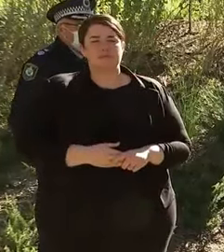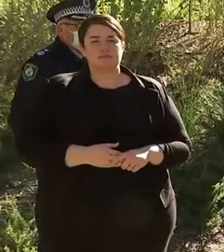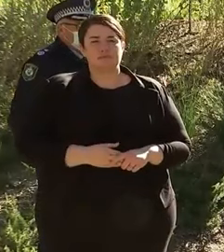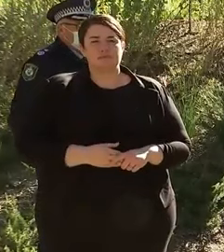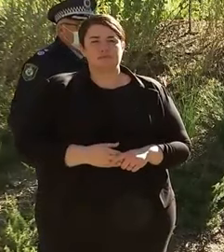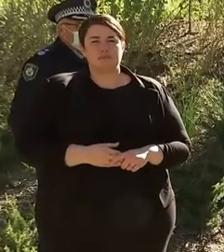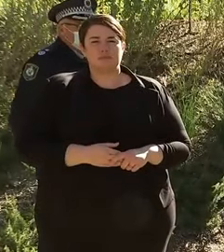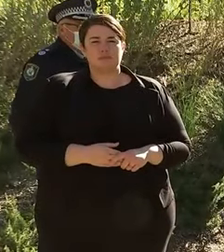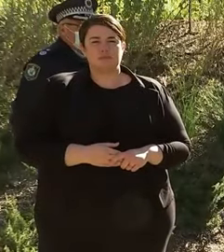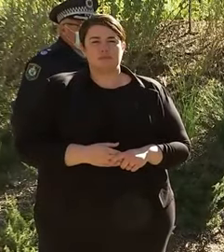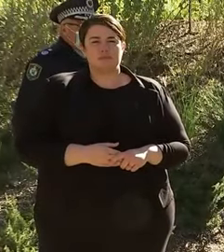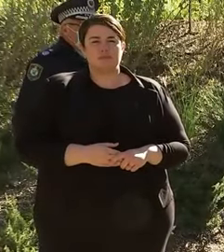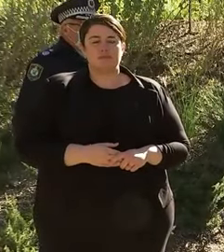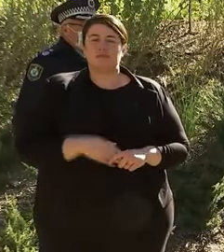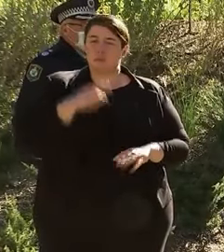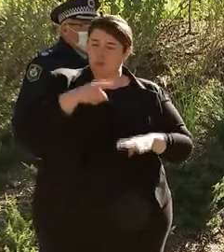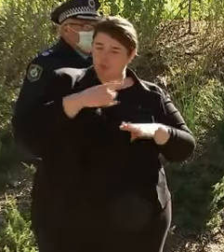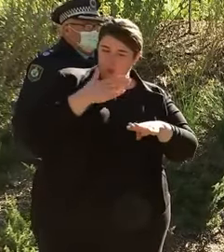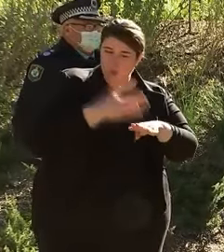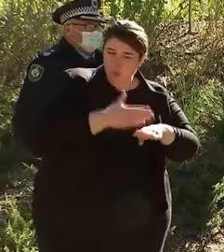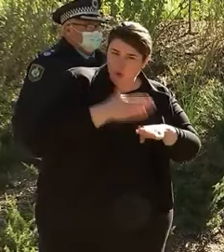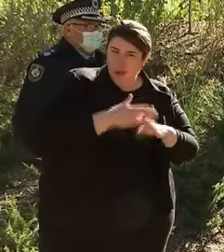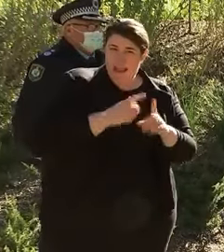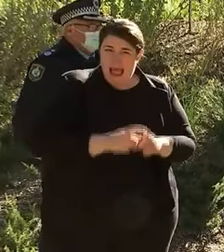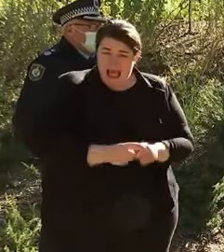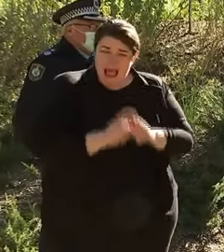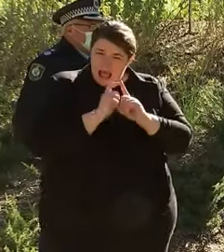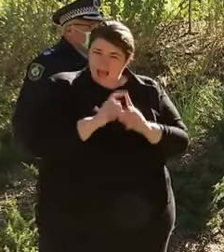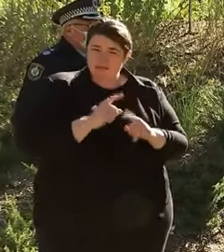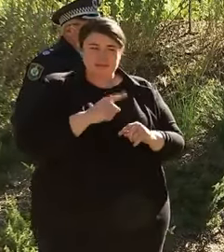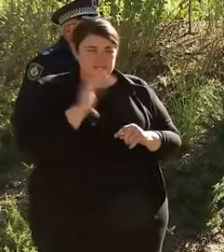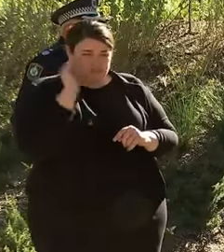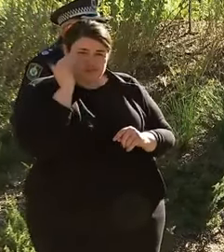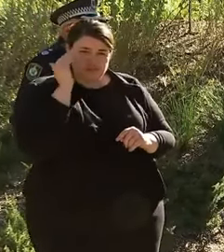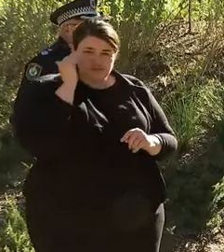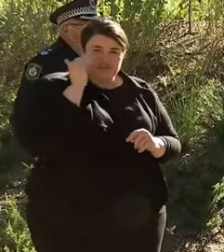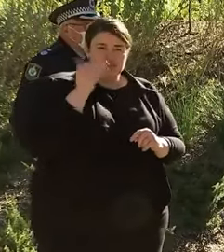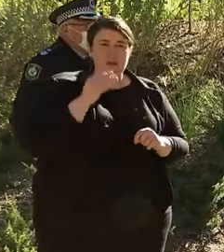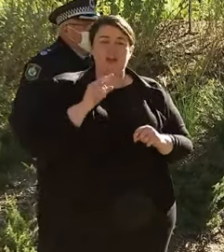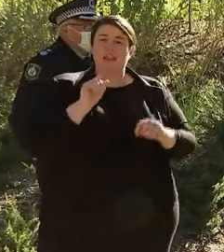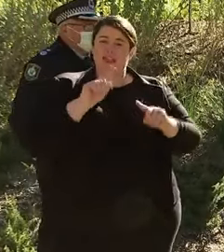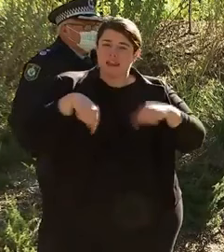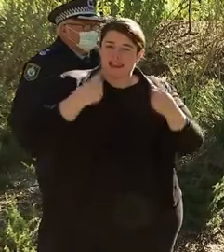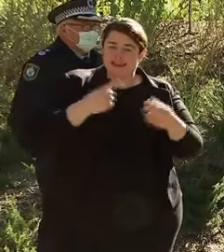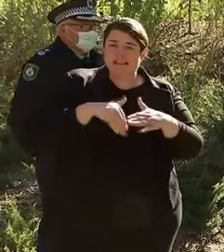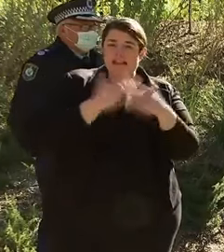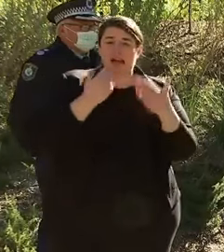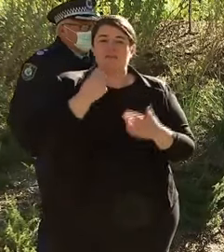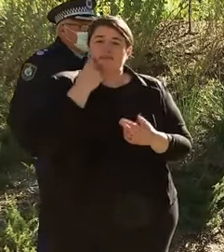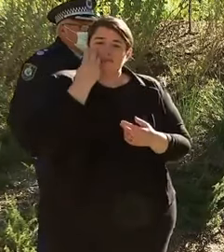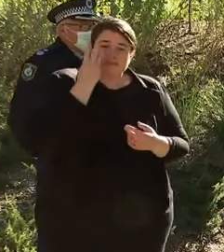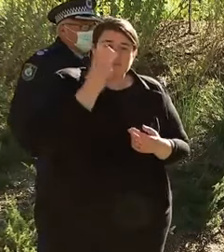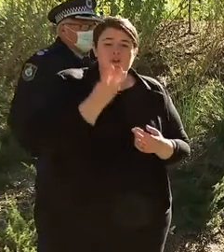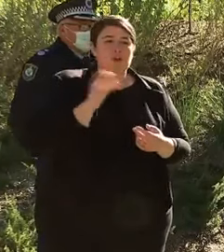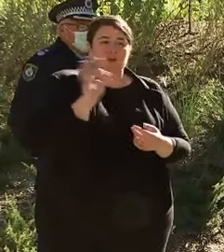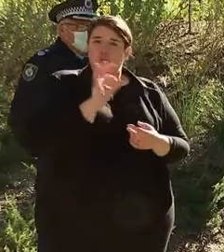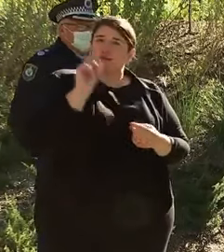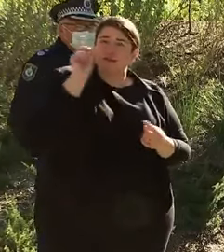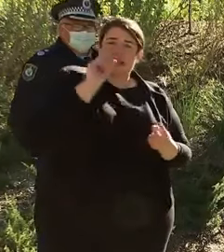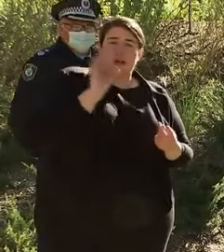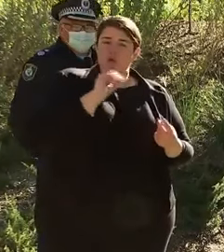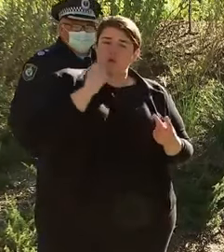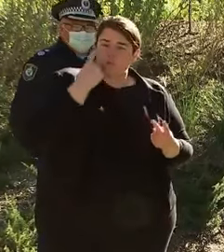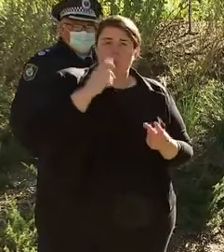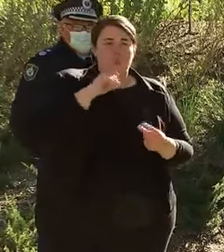that you are working very, very hard and that the next few days, and it won't be today and tomorrow